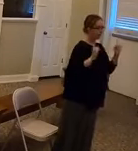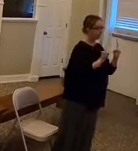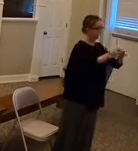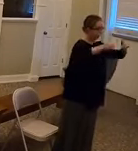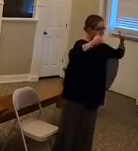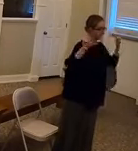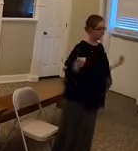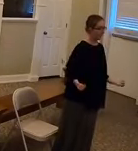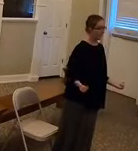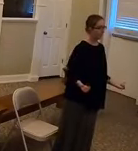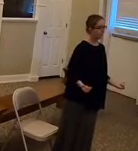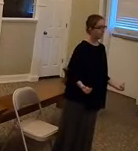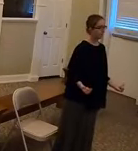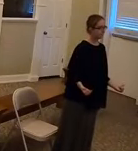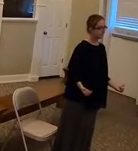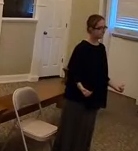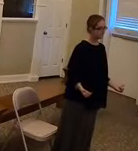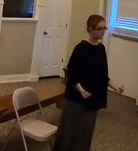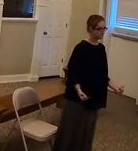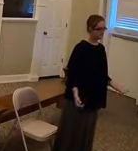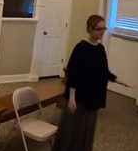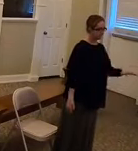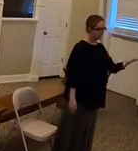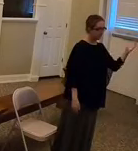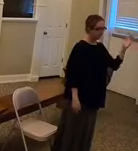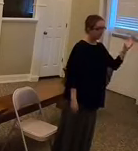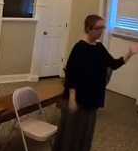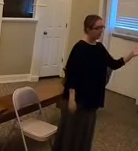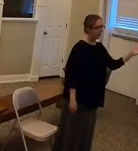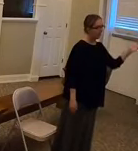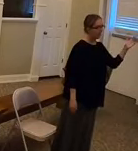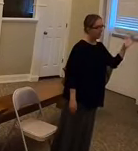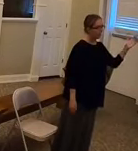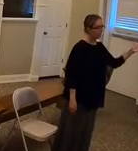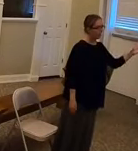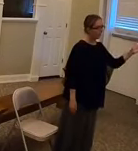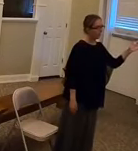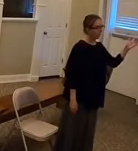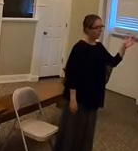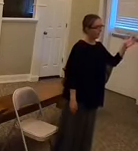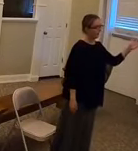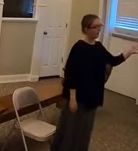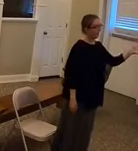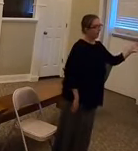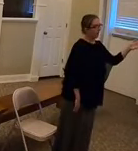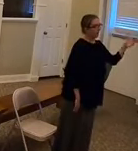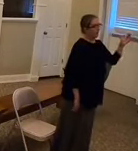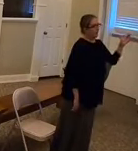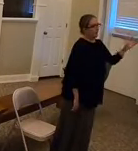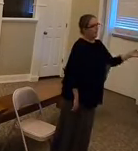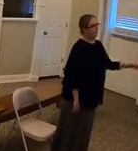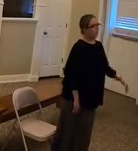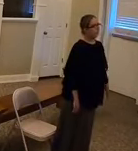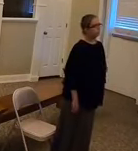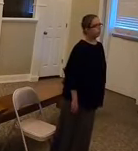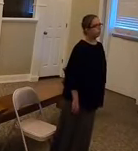right now. Hallelujah. Oh, God, we exalt you tonight, Lord. We worship